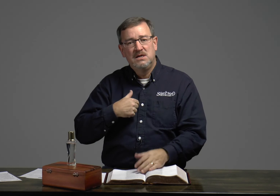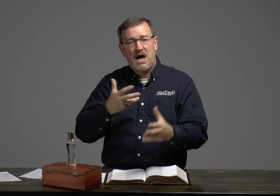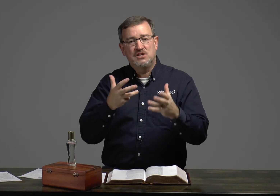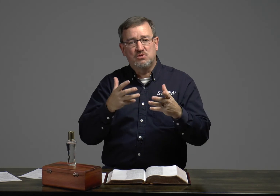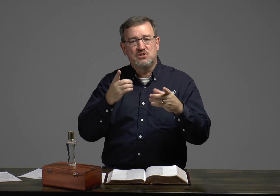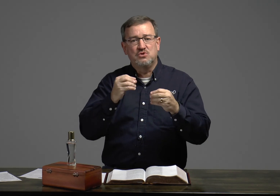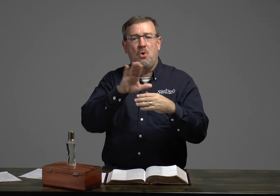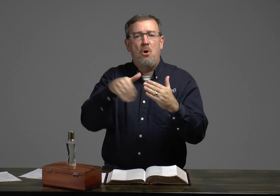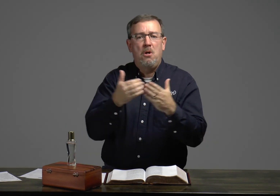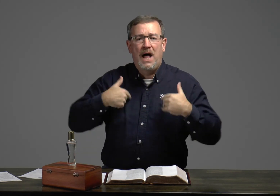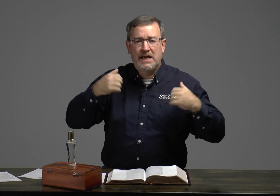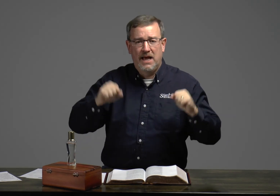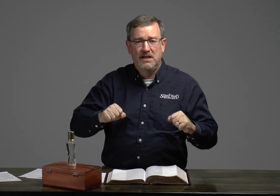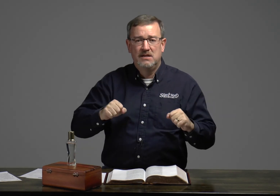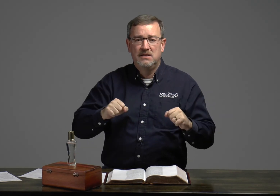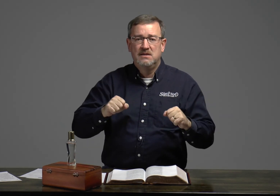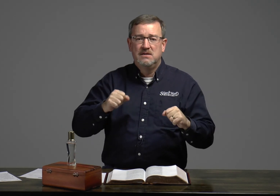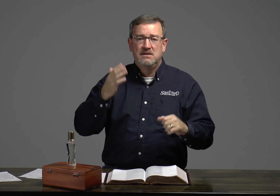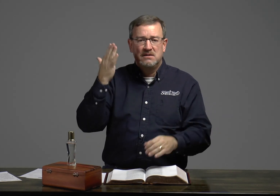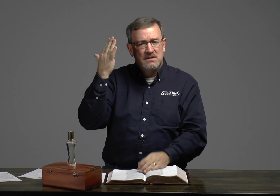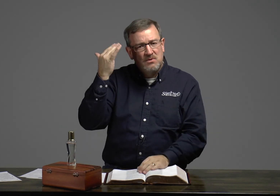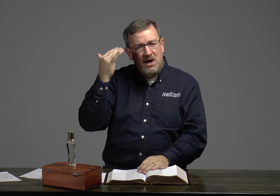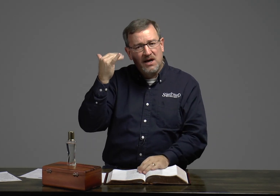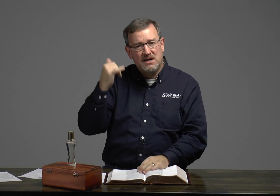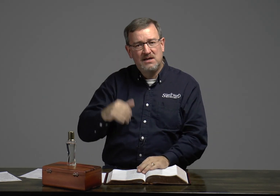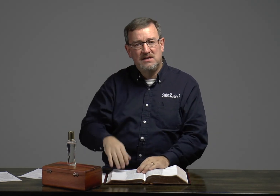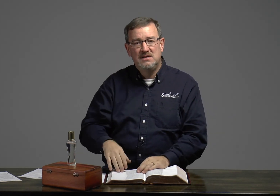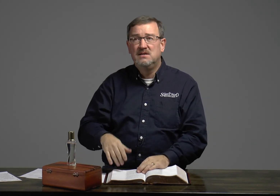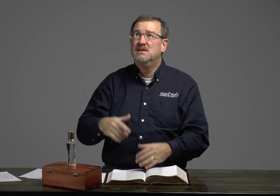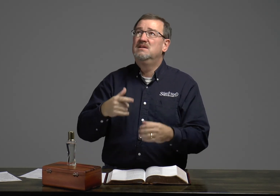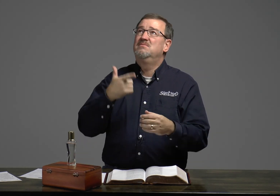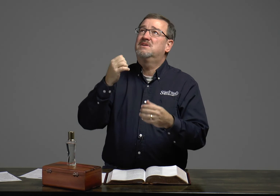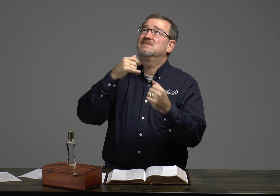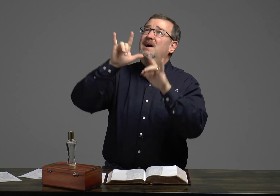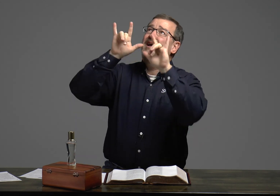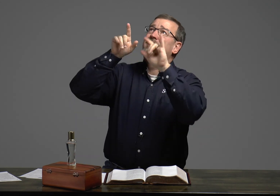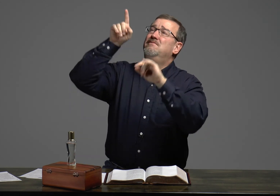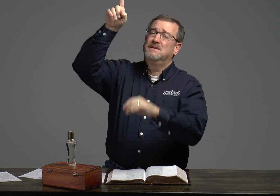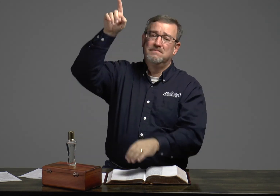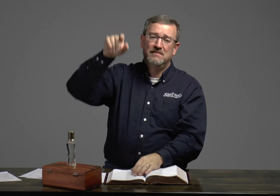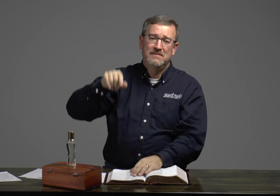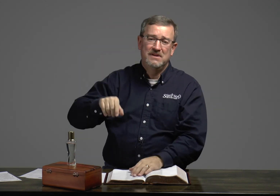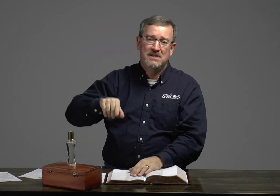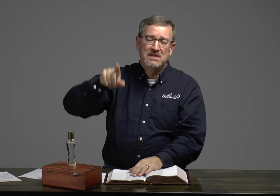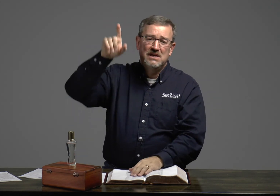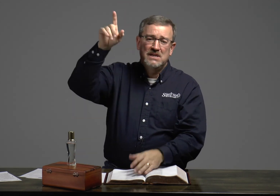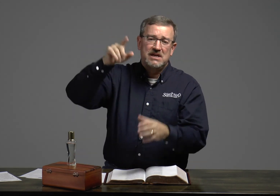I just want to do all I can. Why? Because I love him. He